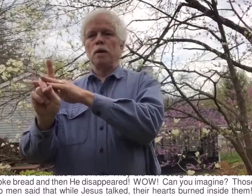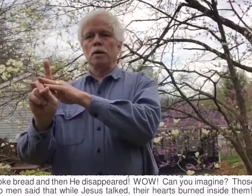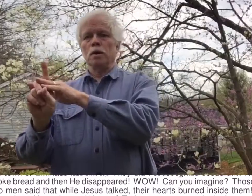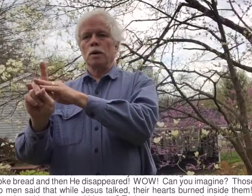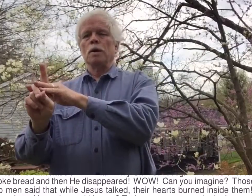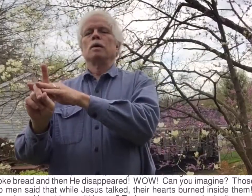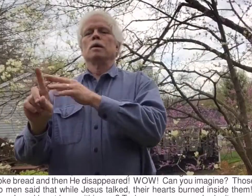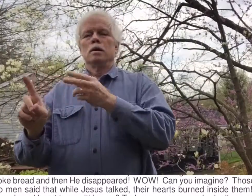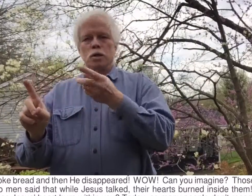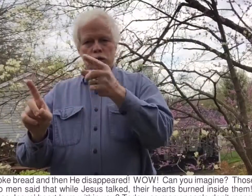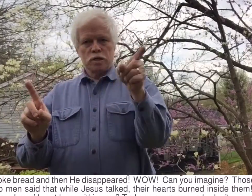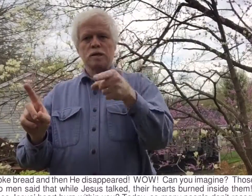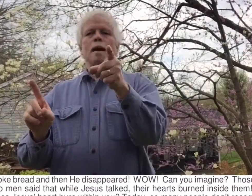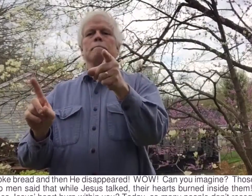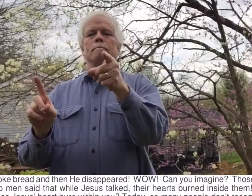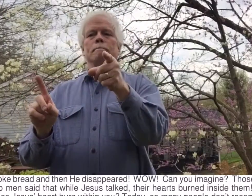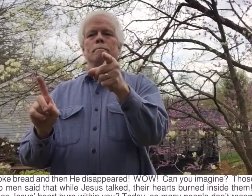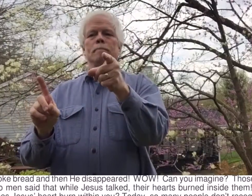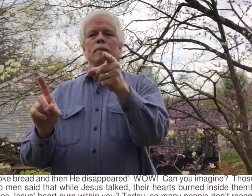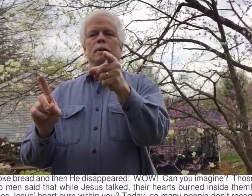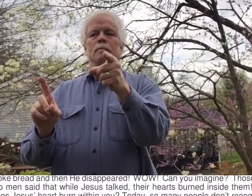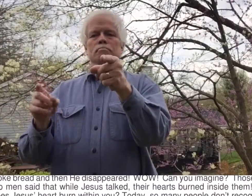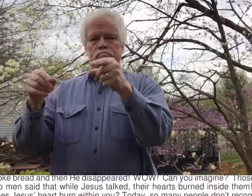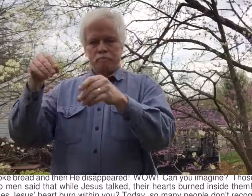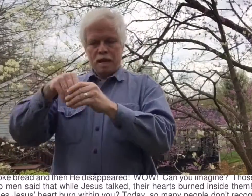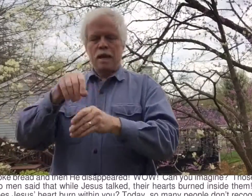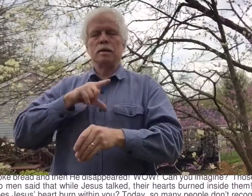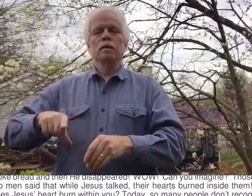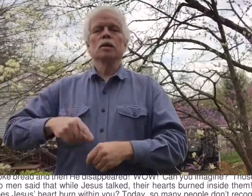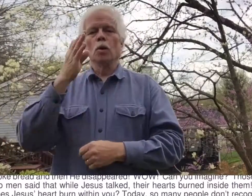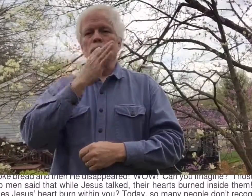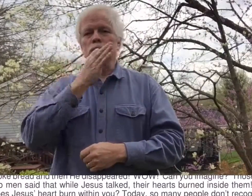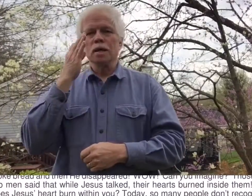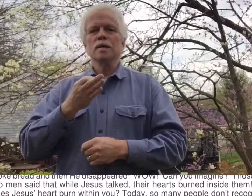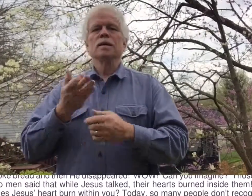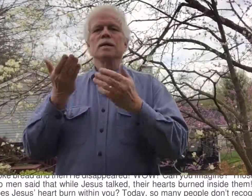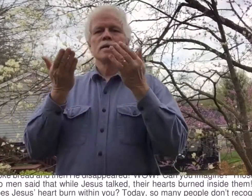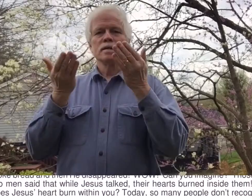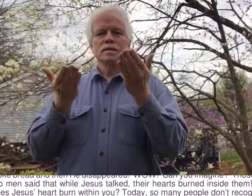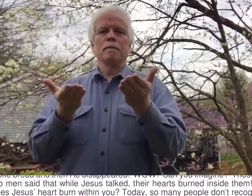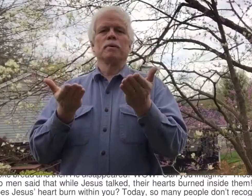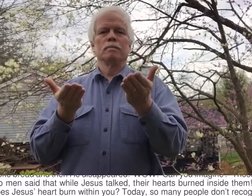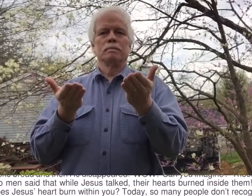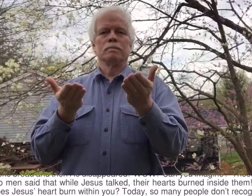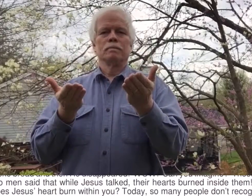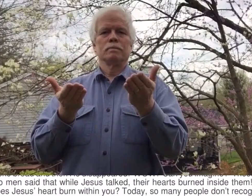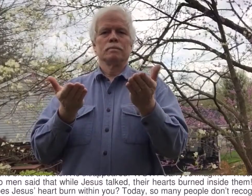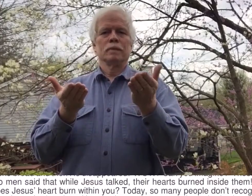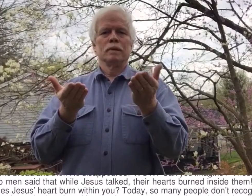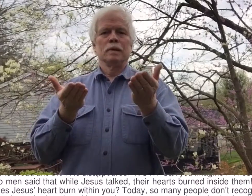appear to them in the Lord's Supper,